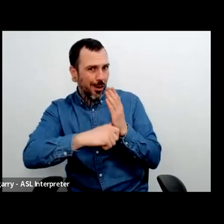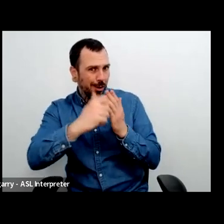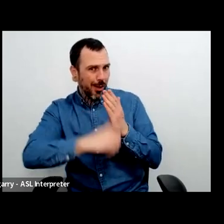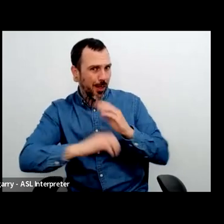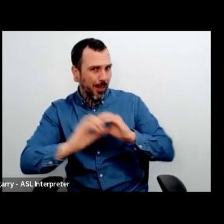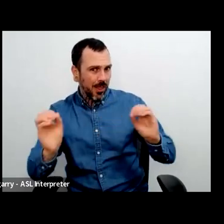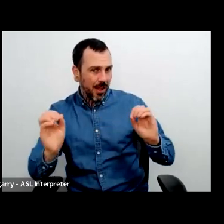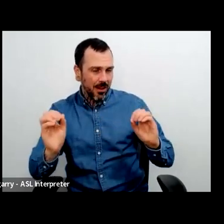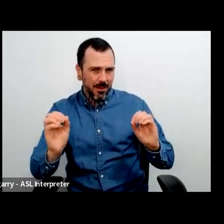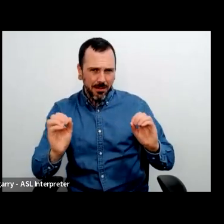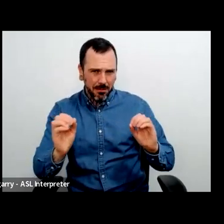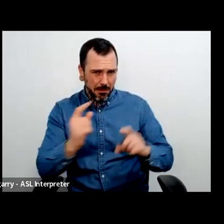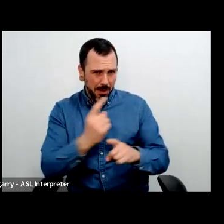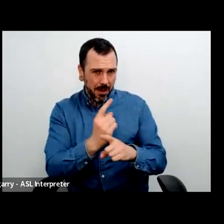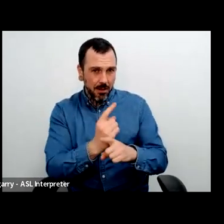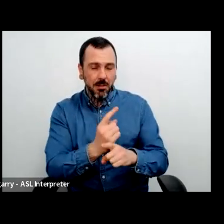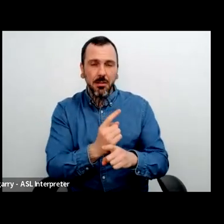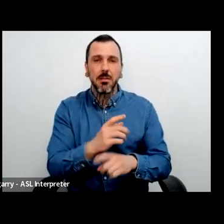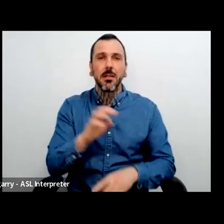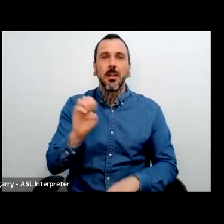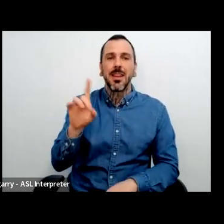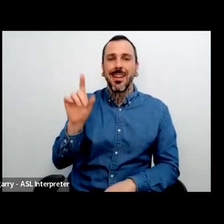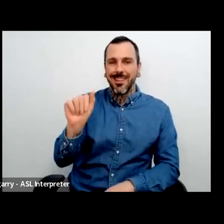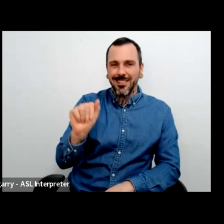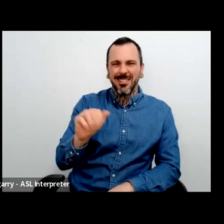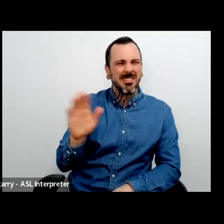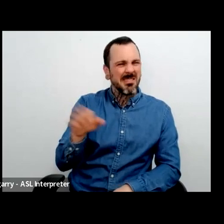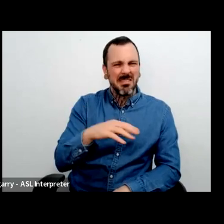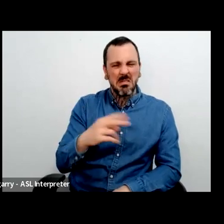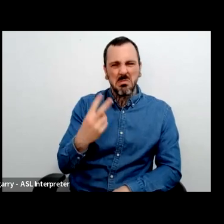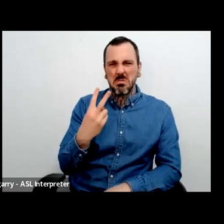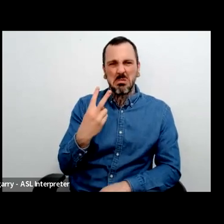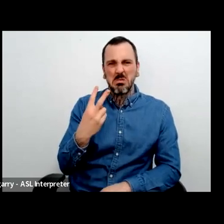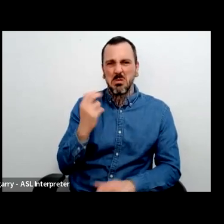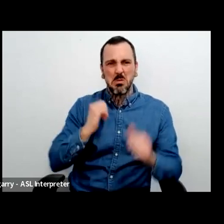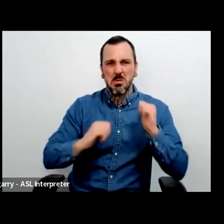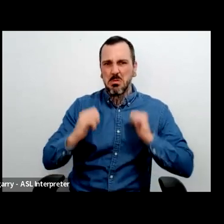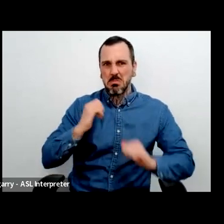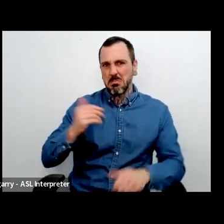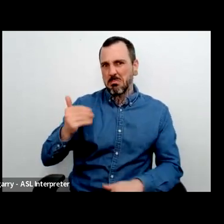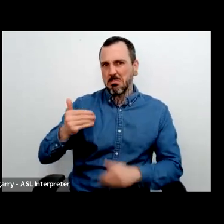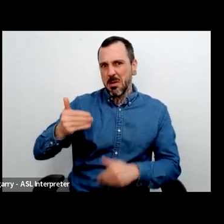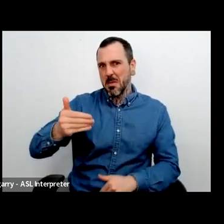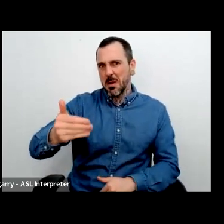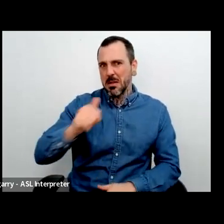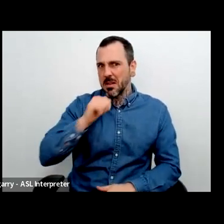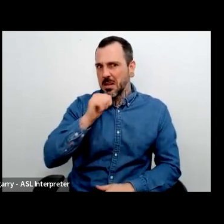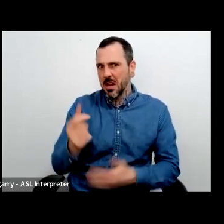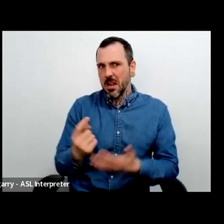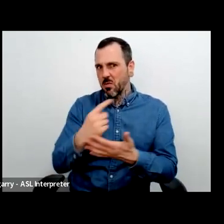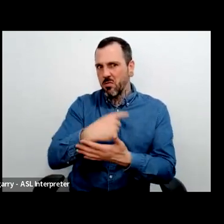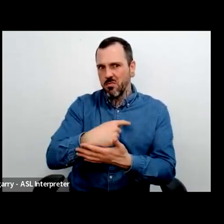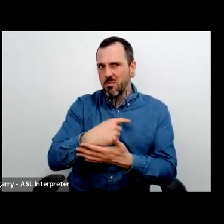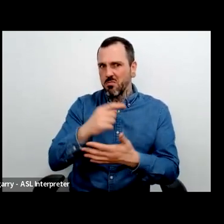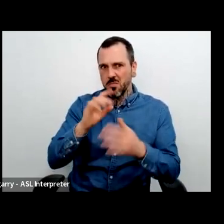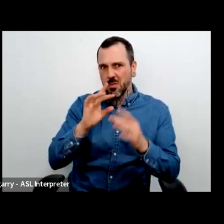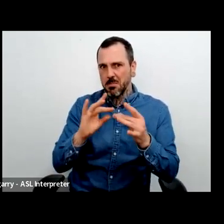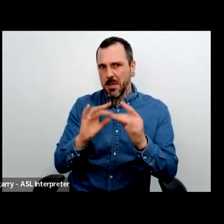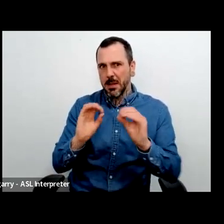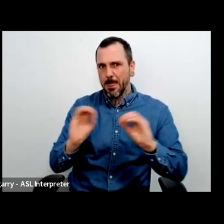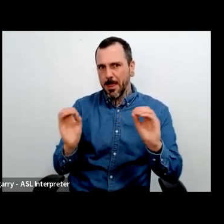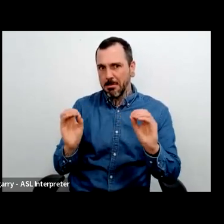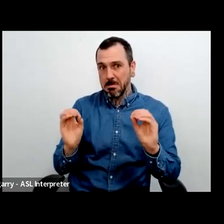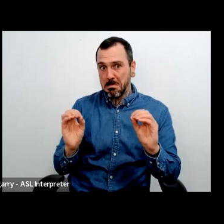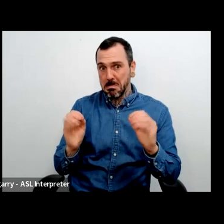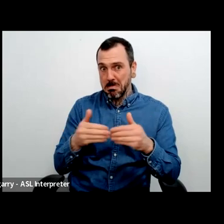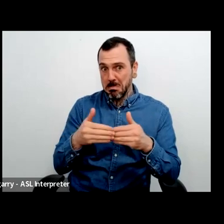didn't, the last 2 shows they haven't reviewed. And I don't think they're going to review. I don't know